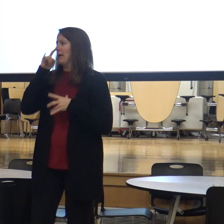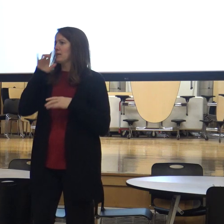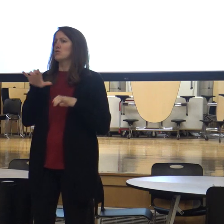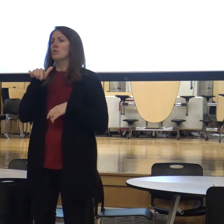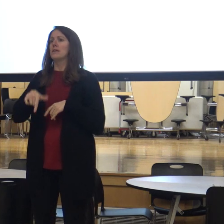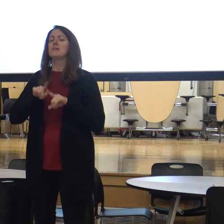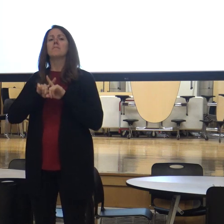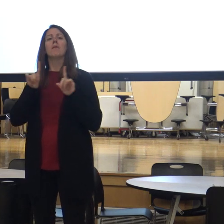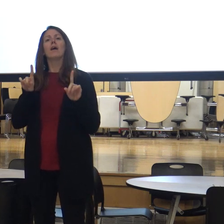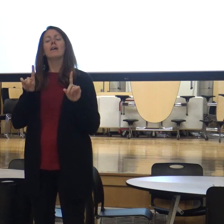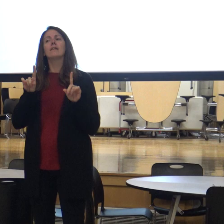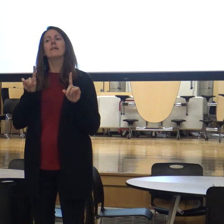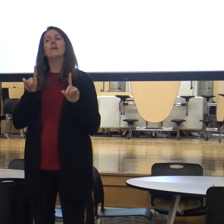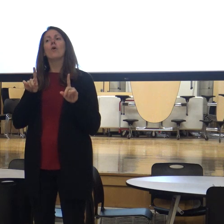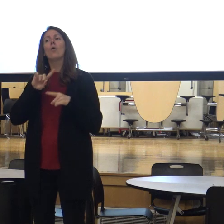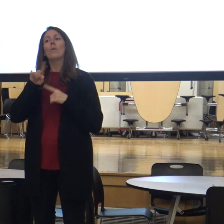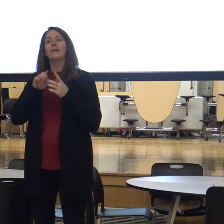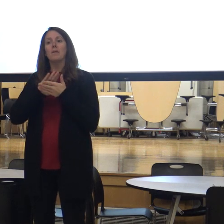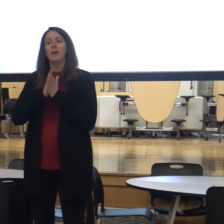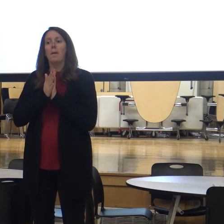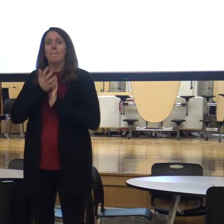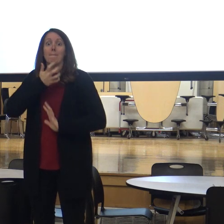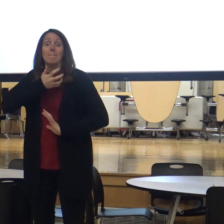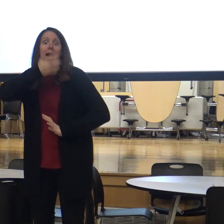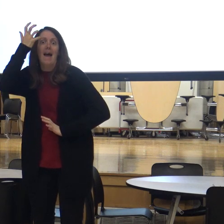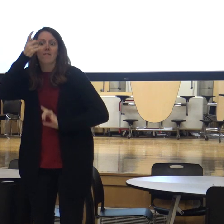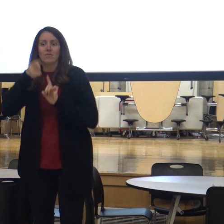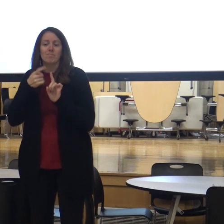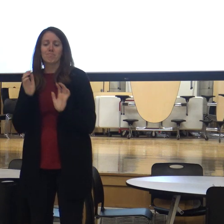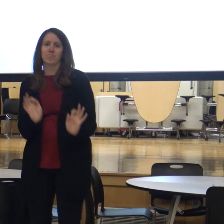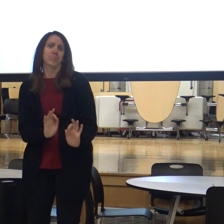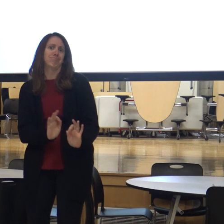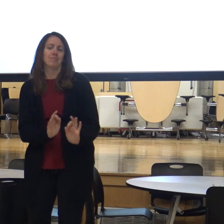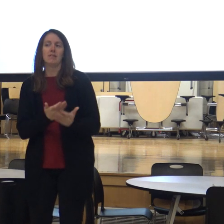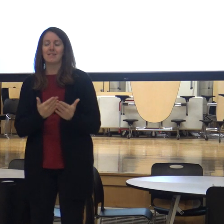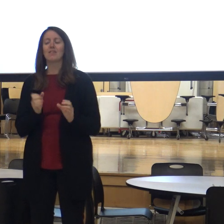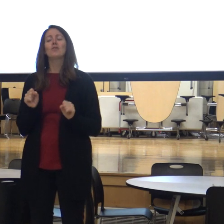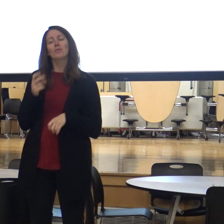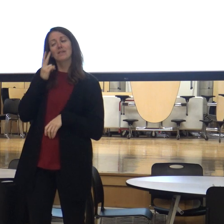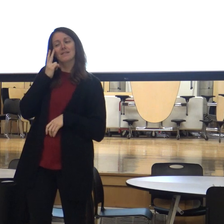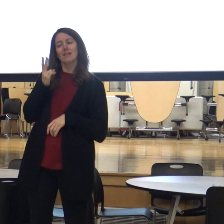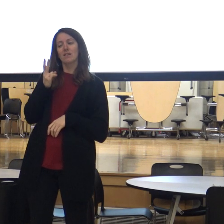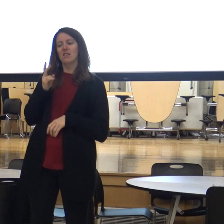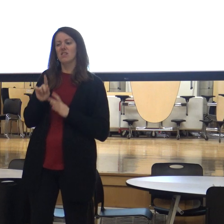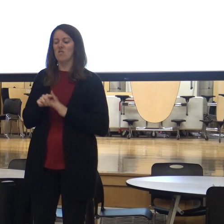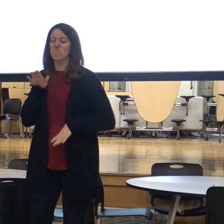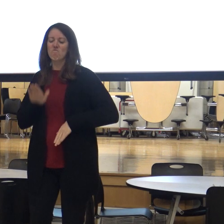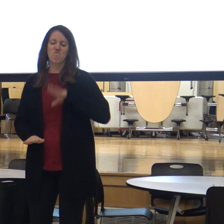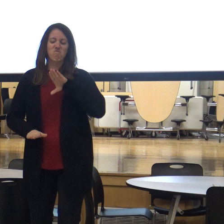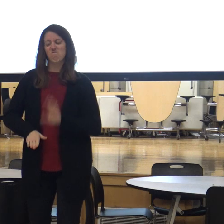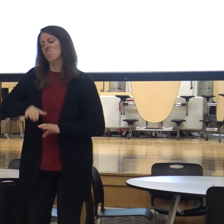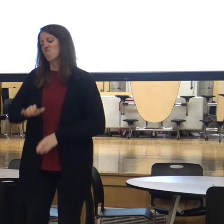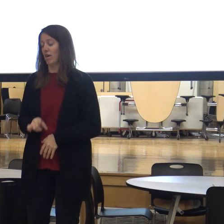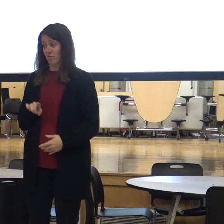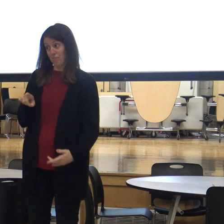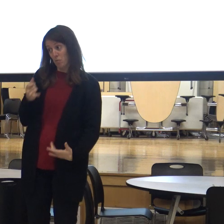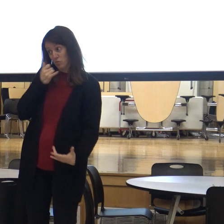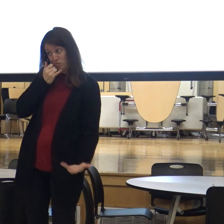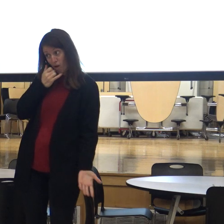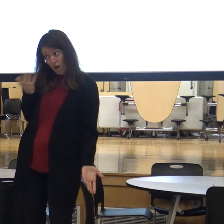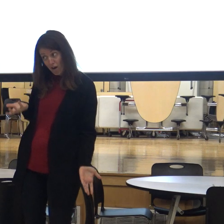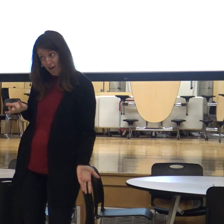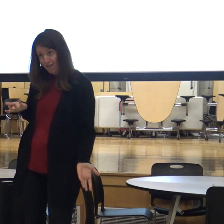but when they get mad over small things, sometimes you can tell. They start stomping their feet, and you ask them what's wrong, and of